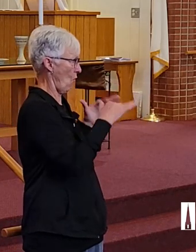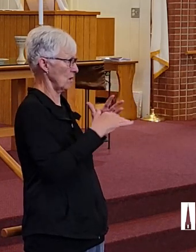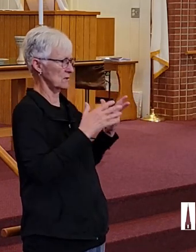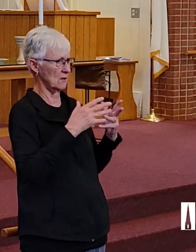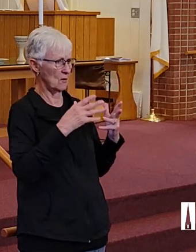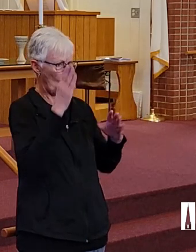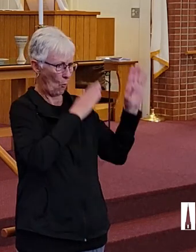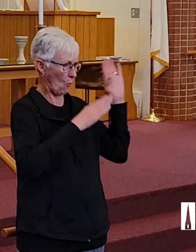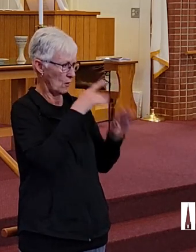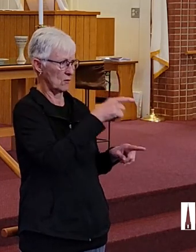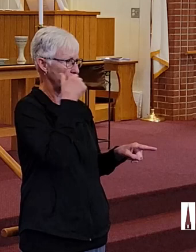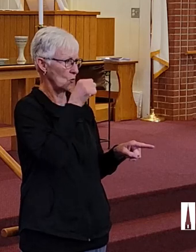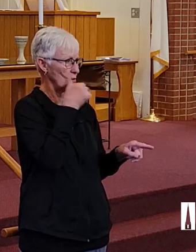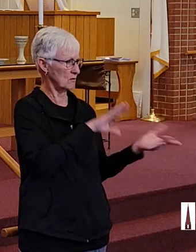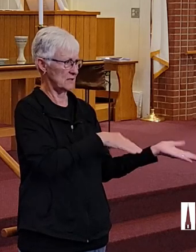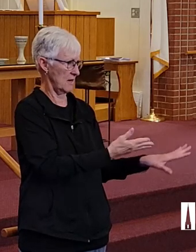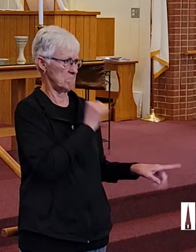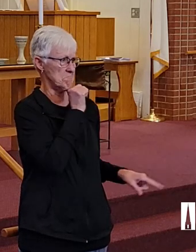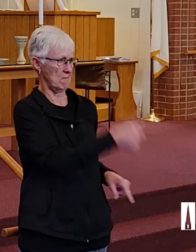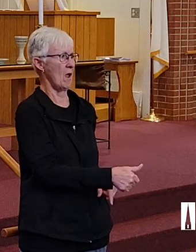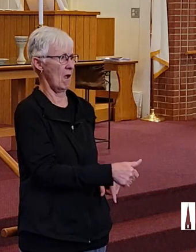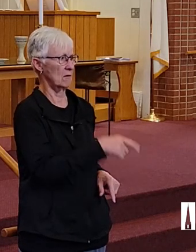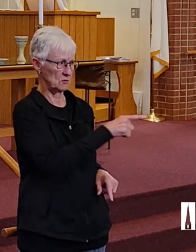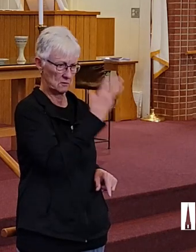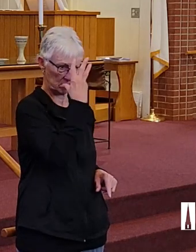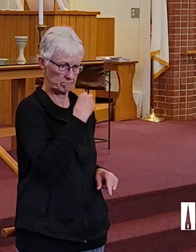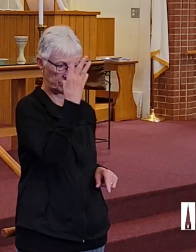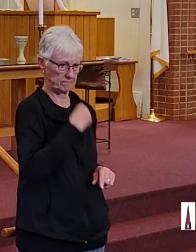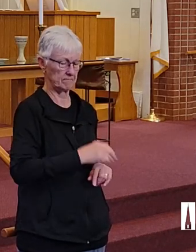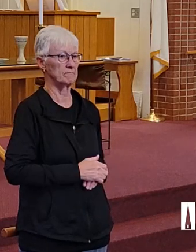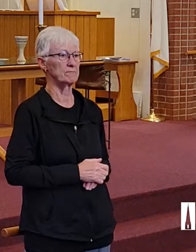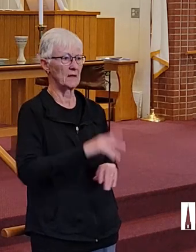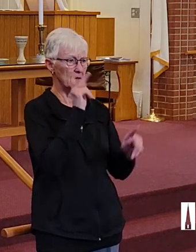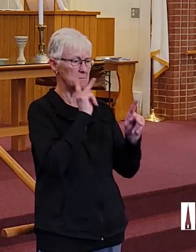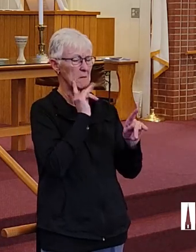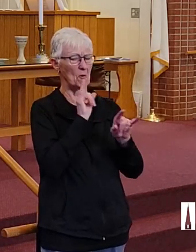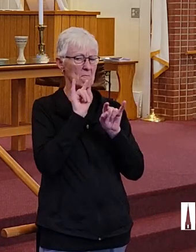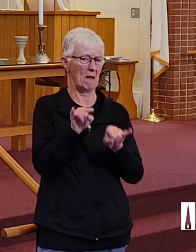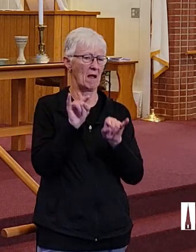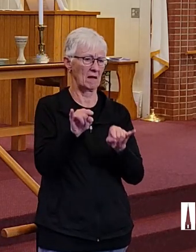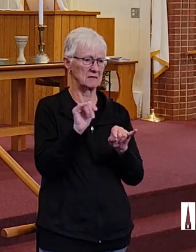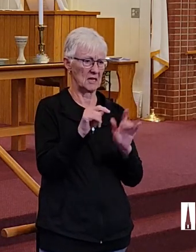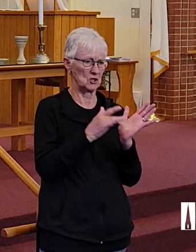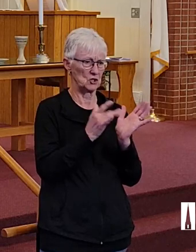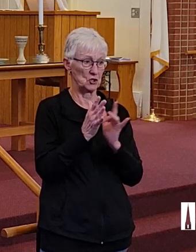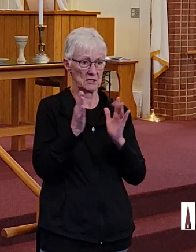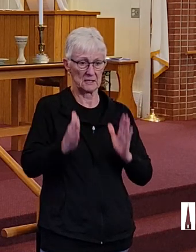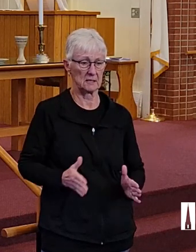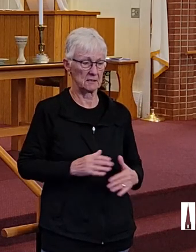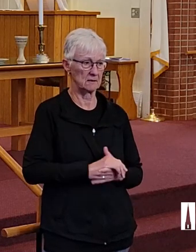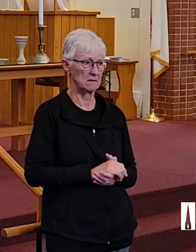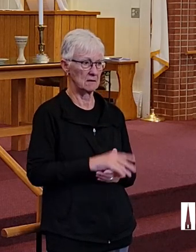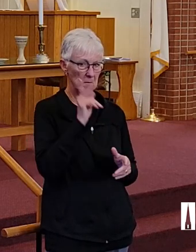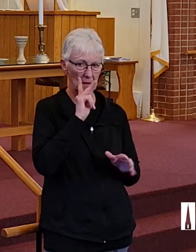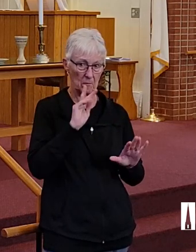sleeping." And they laughed at him. But when the crowd had been put outside, he went in and took her by